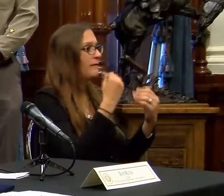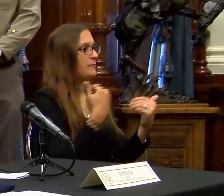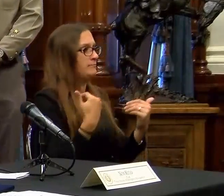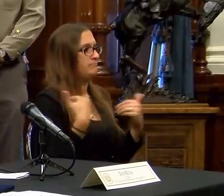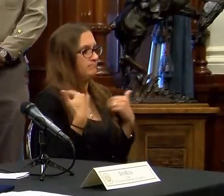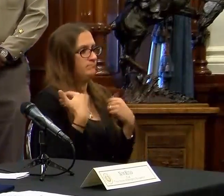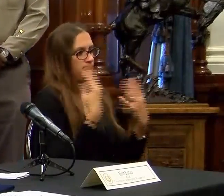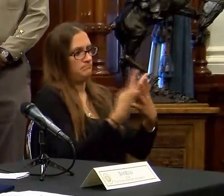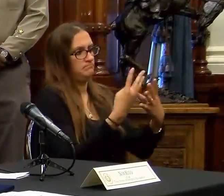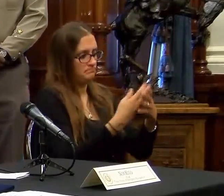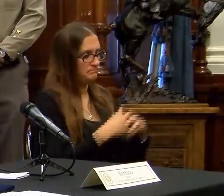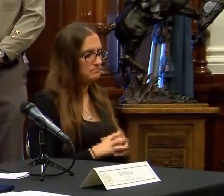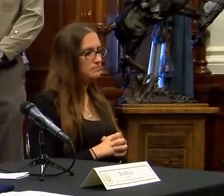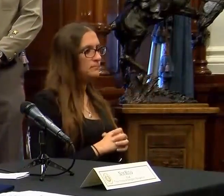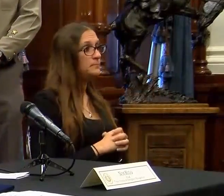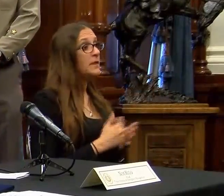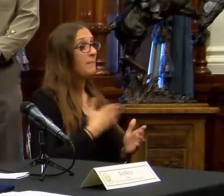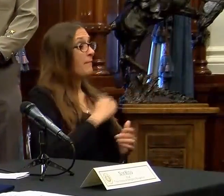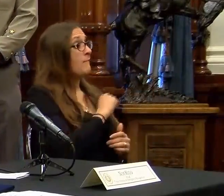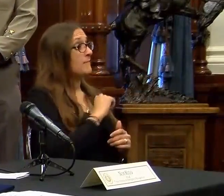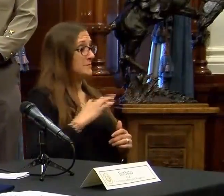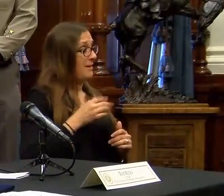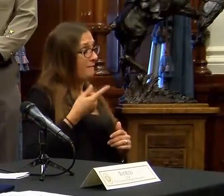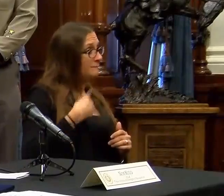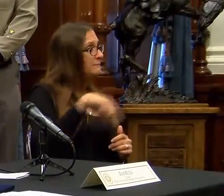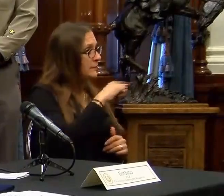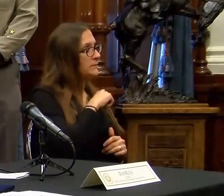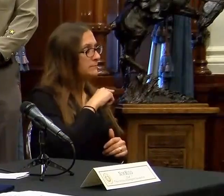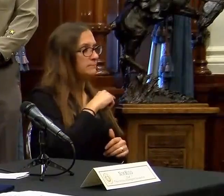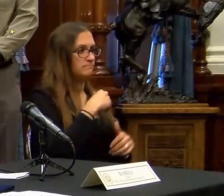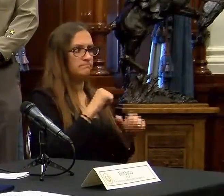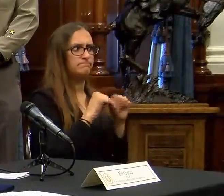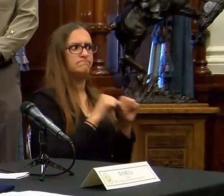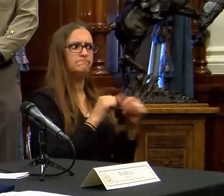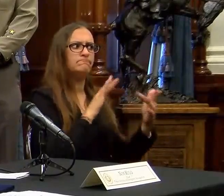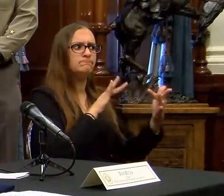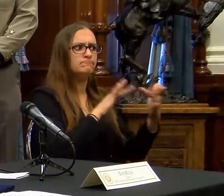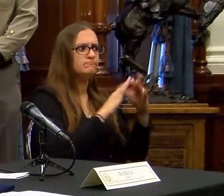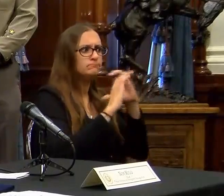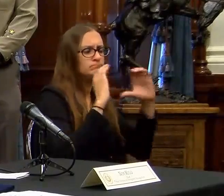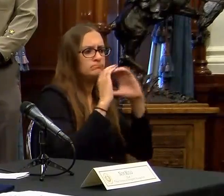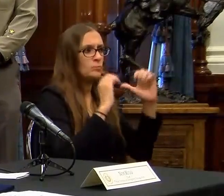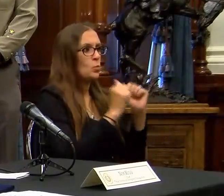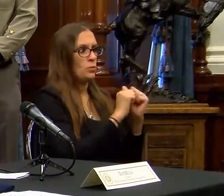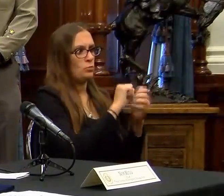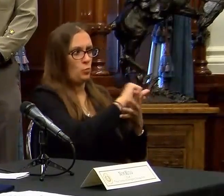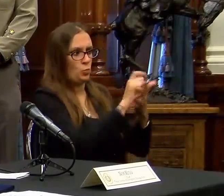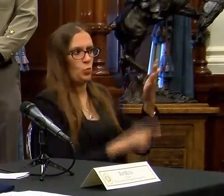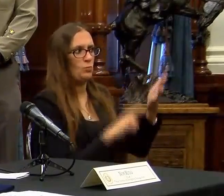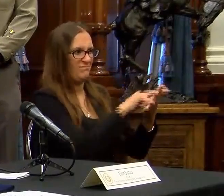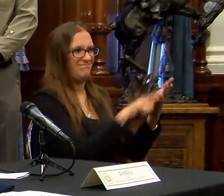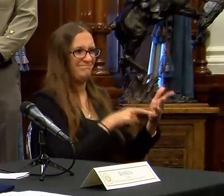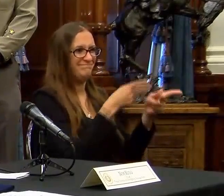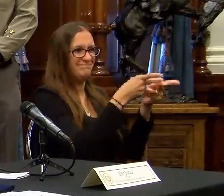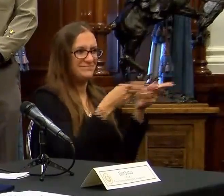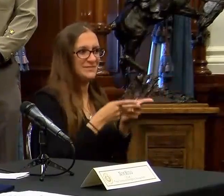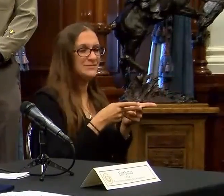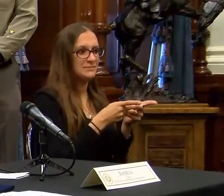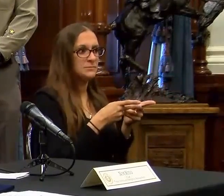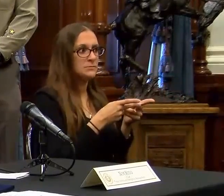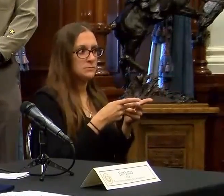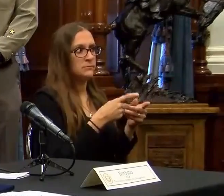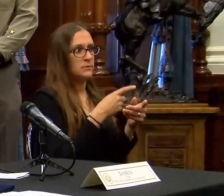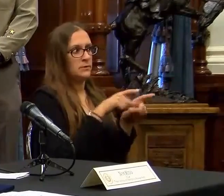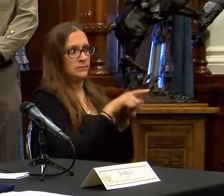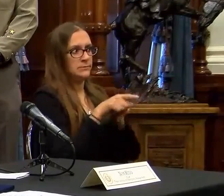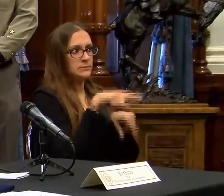juvenile justice facilities. My staff remains in constant contact with all of those facilities as they